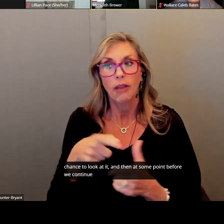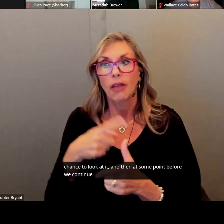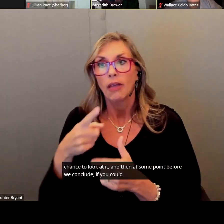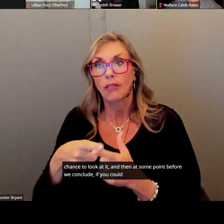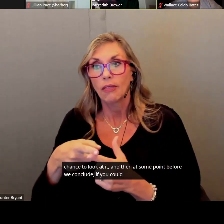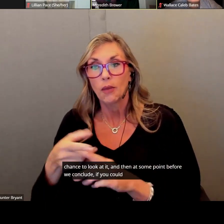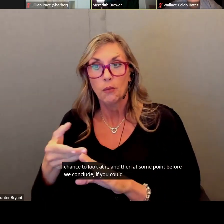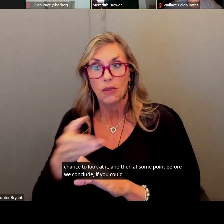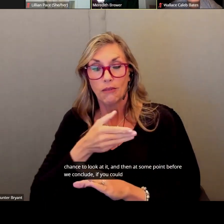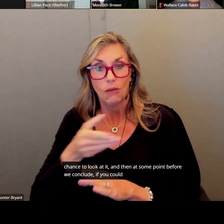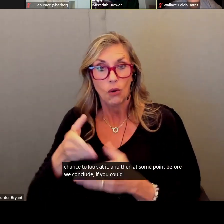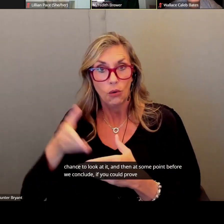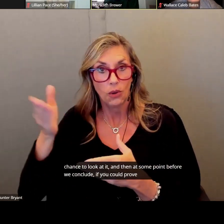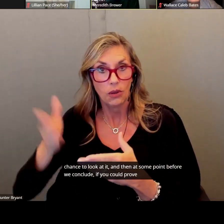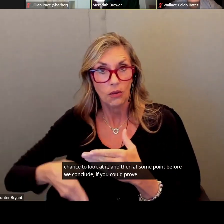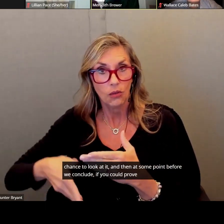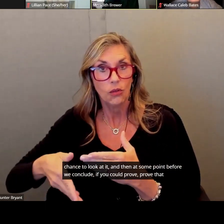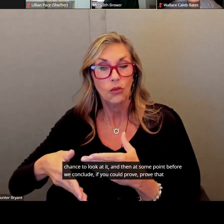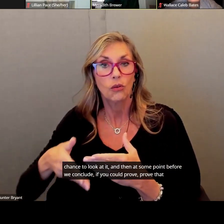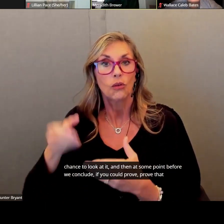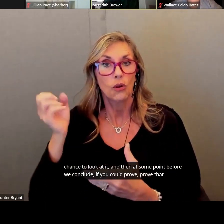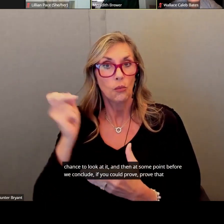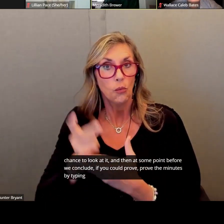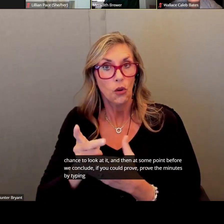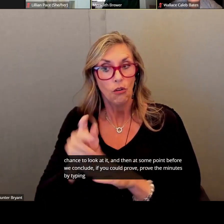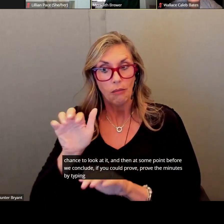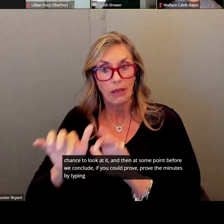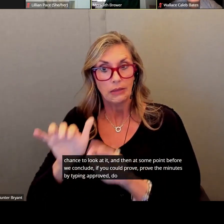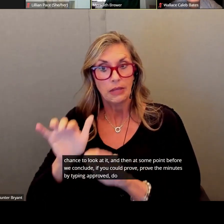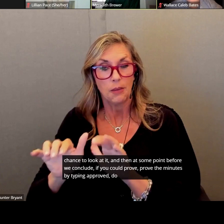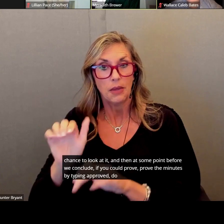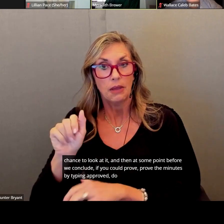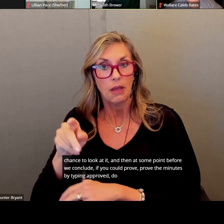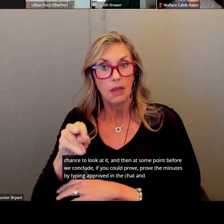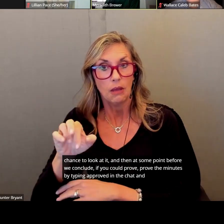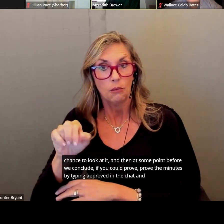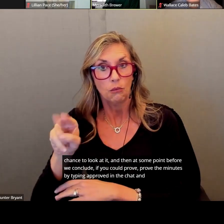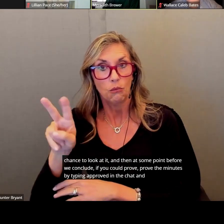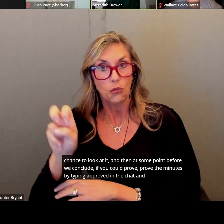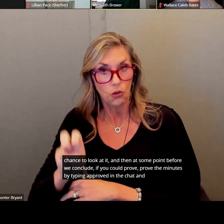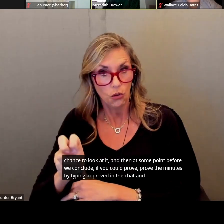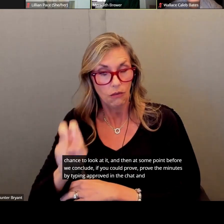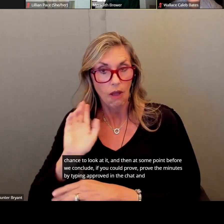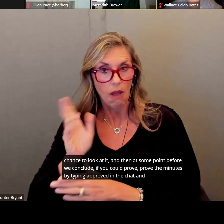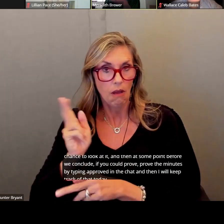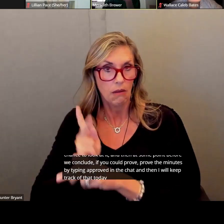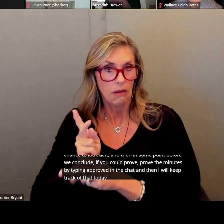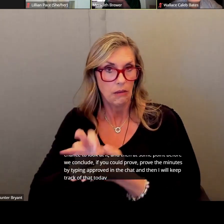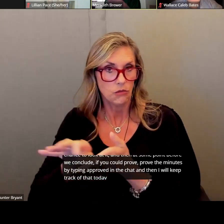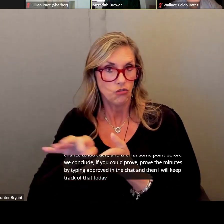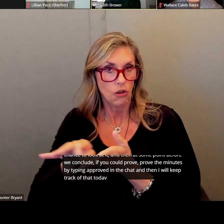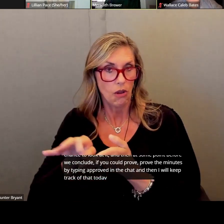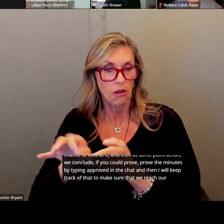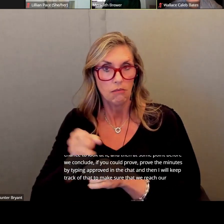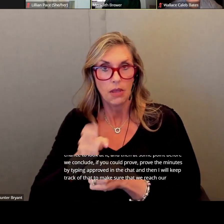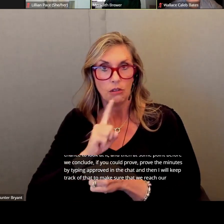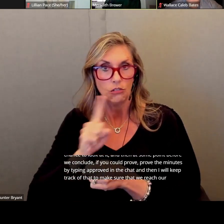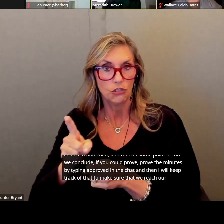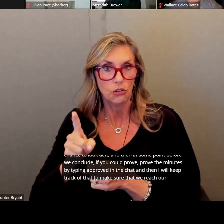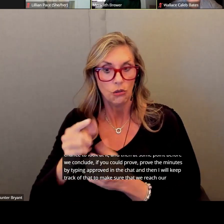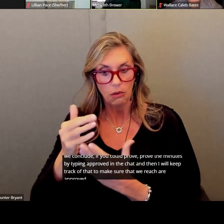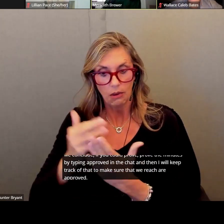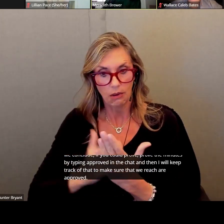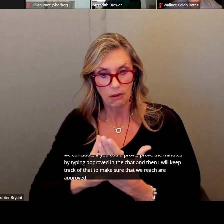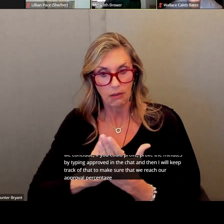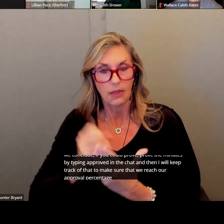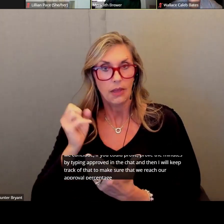approve the minutes by typing approved in the chat, and then I will keep track of that to make sure that we reach our approval percentage